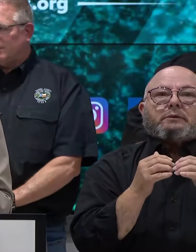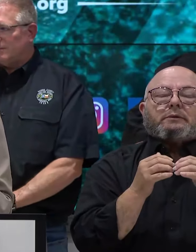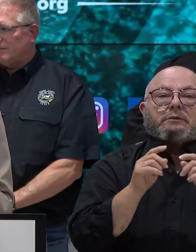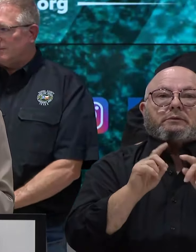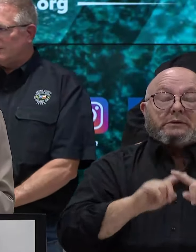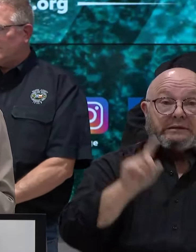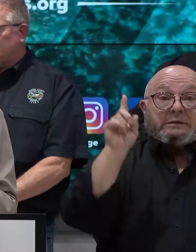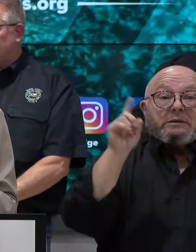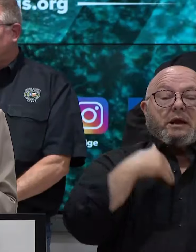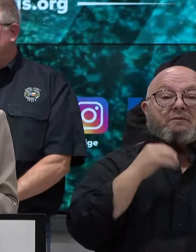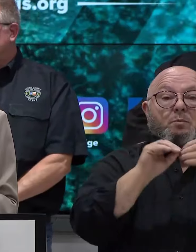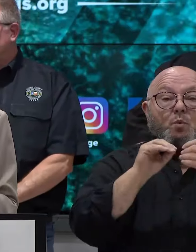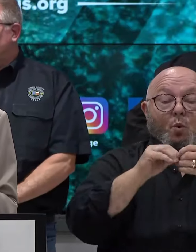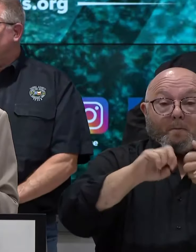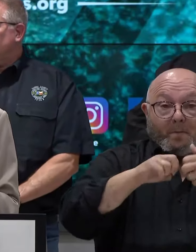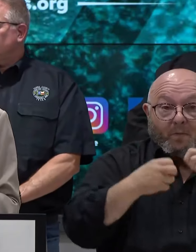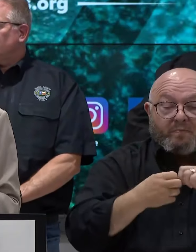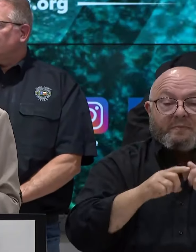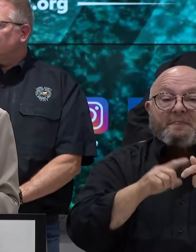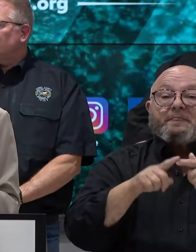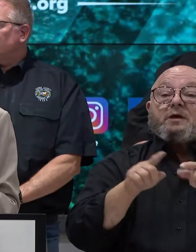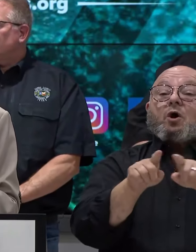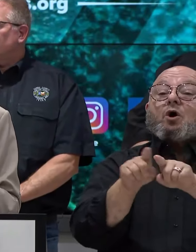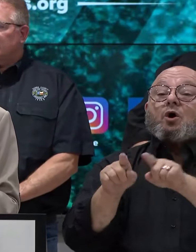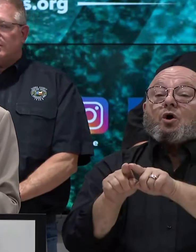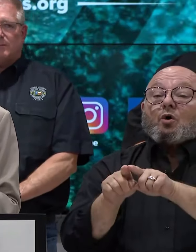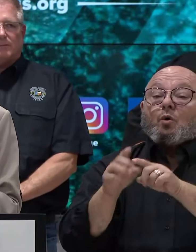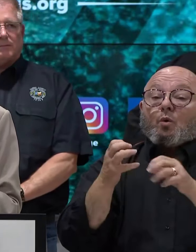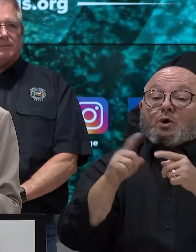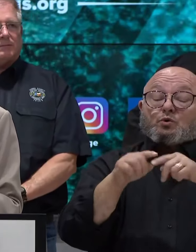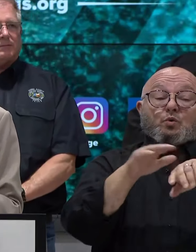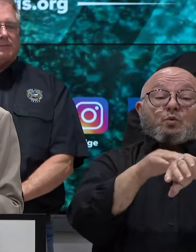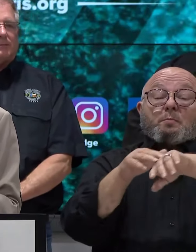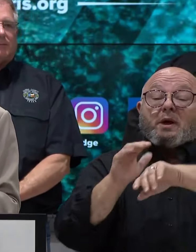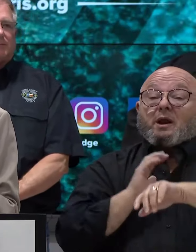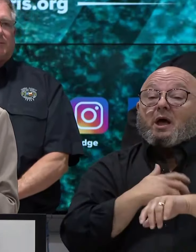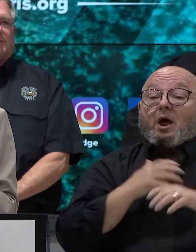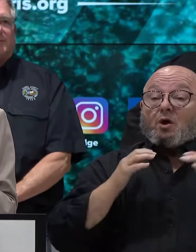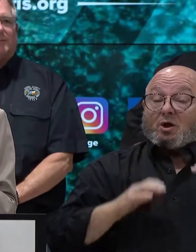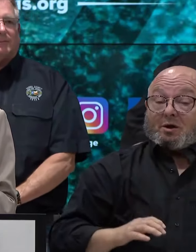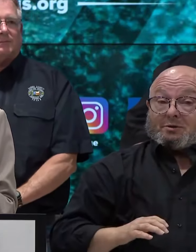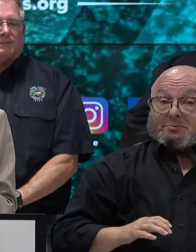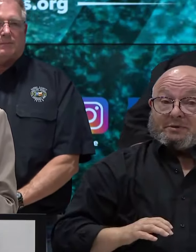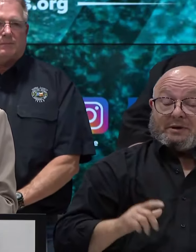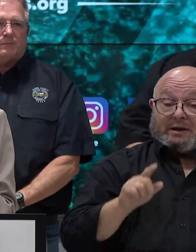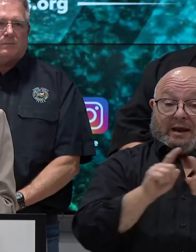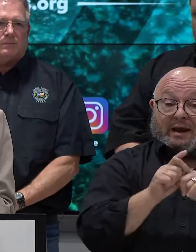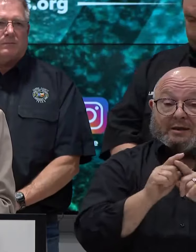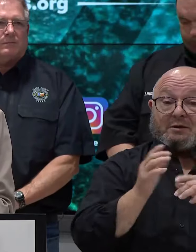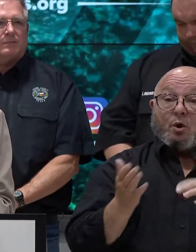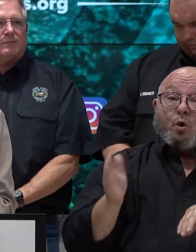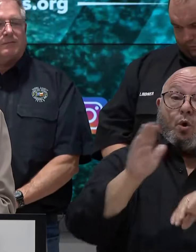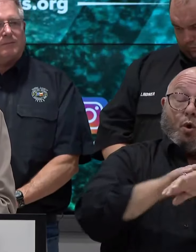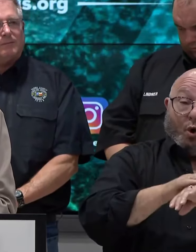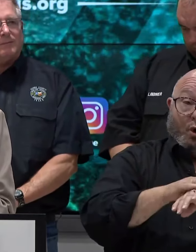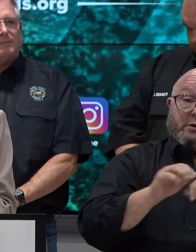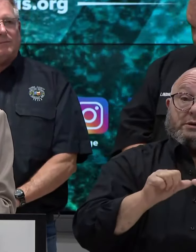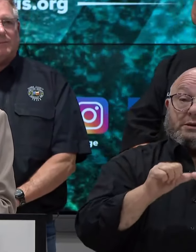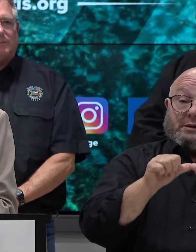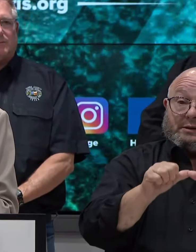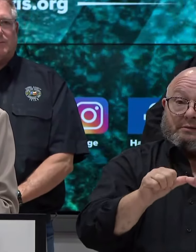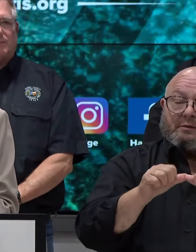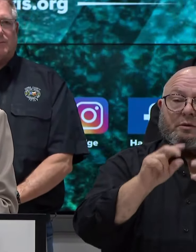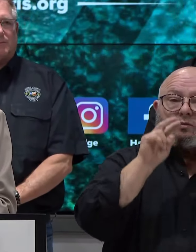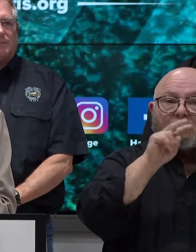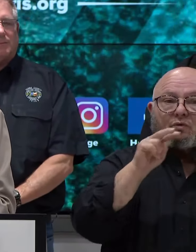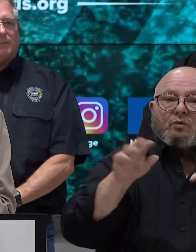distinct or have more issues, right? And then also we want to remind our customers that as this restoration process continues, to take